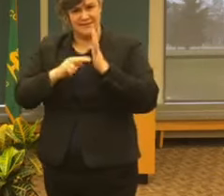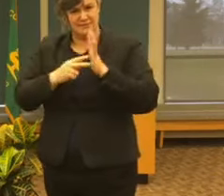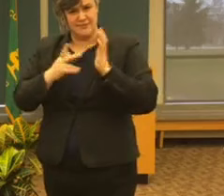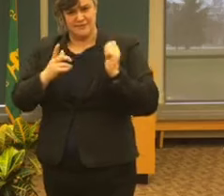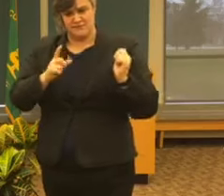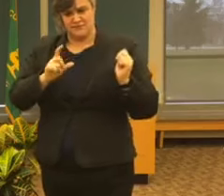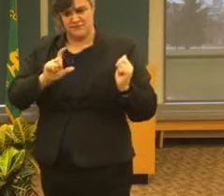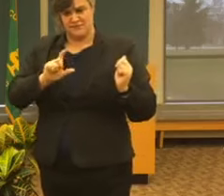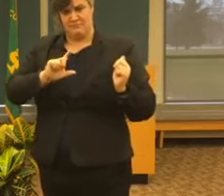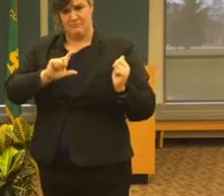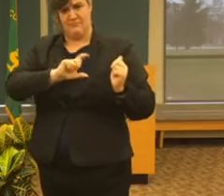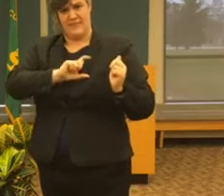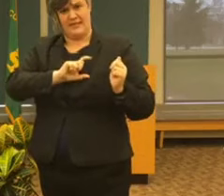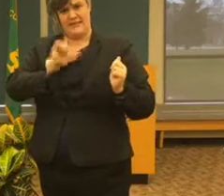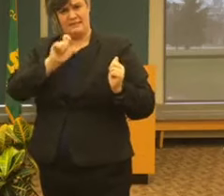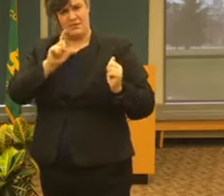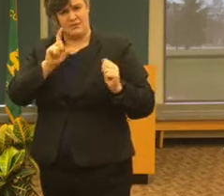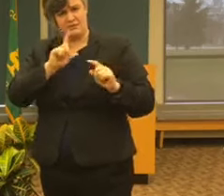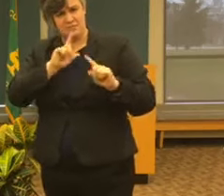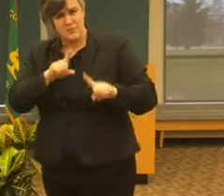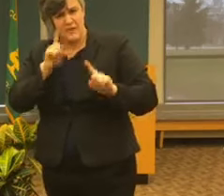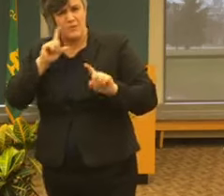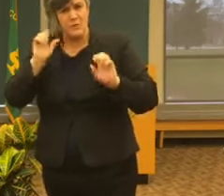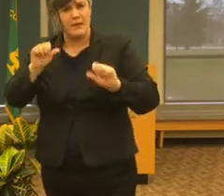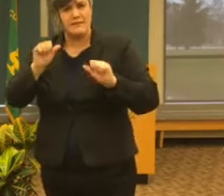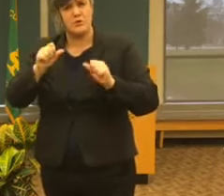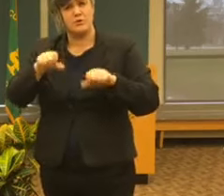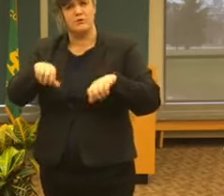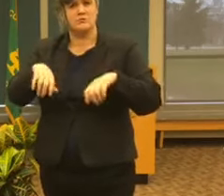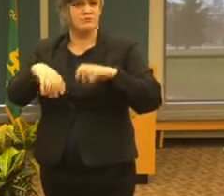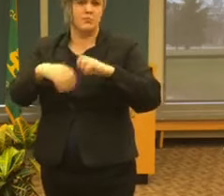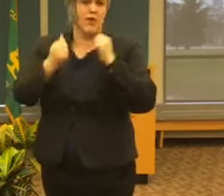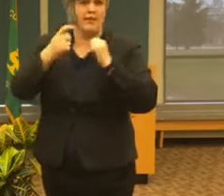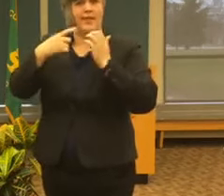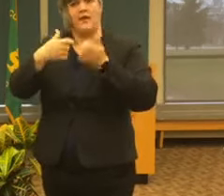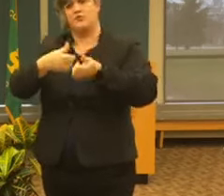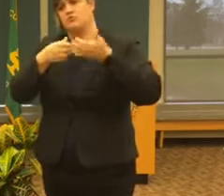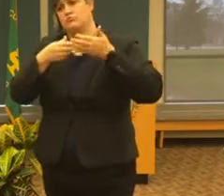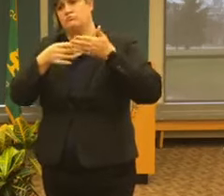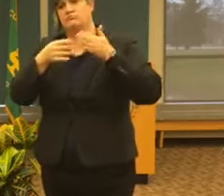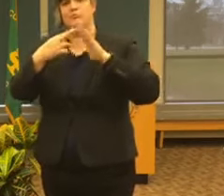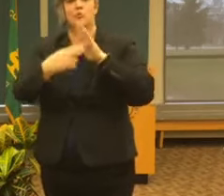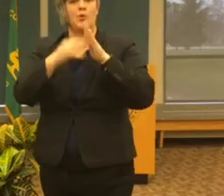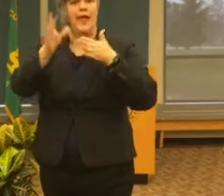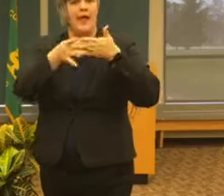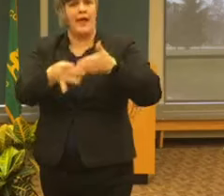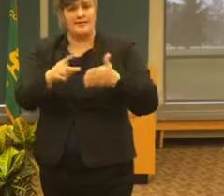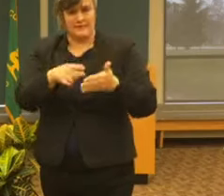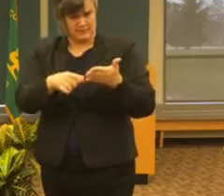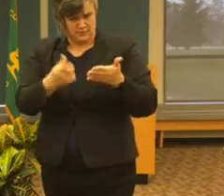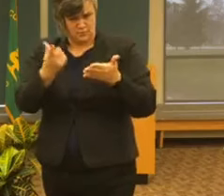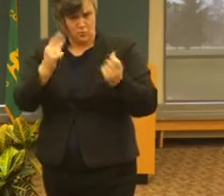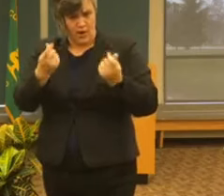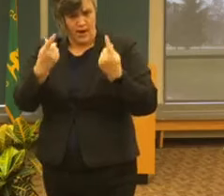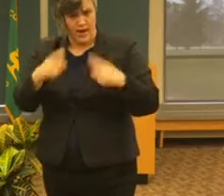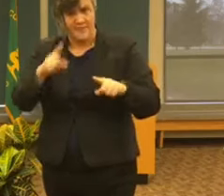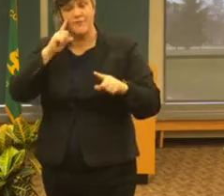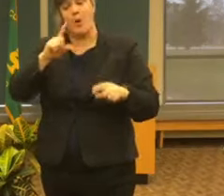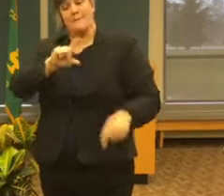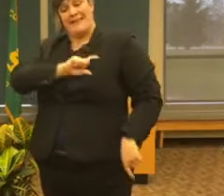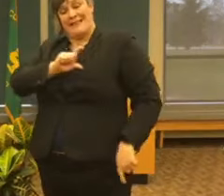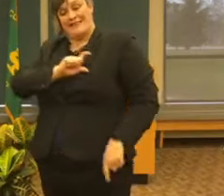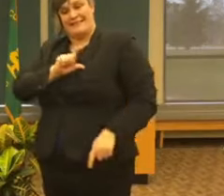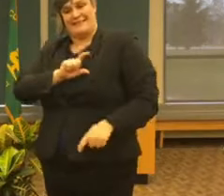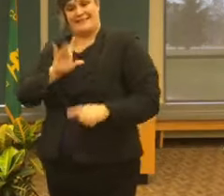position of responding to possible violations. What's being done for concerns of their health safety in responding to